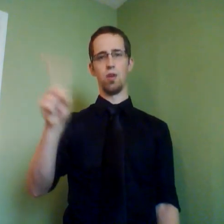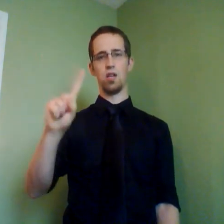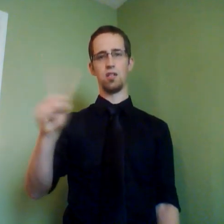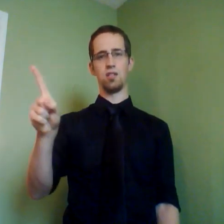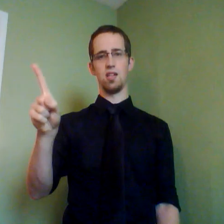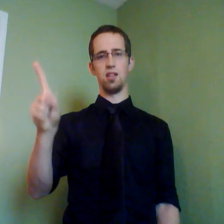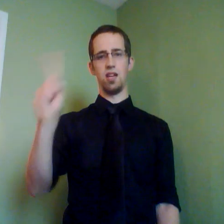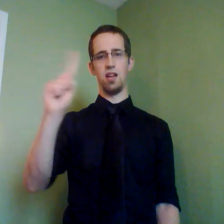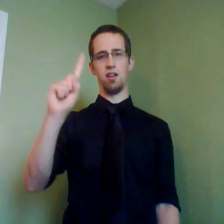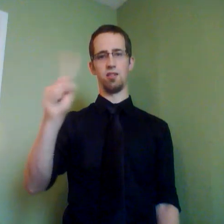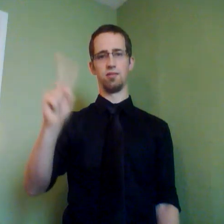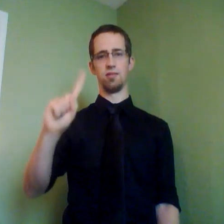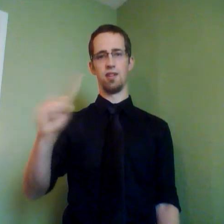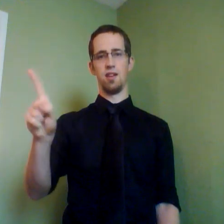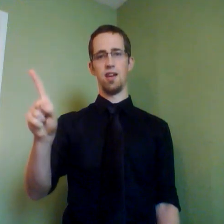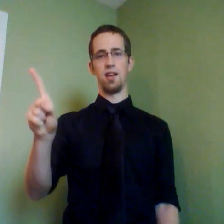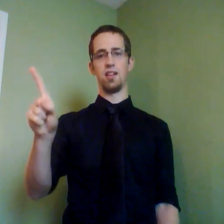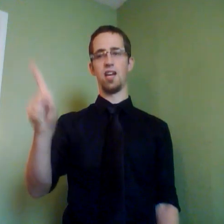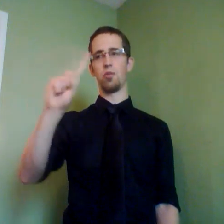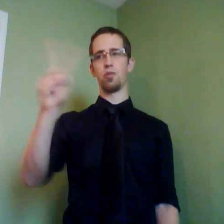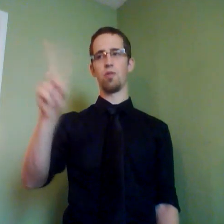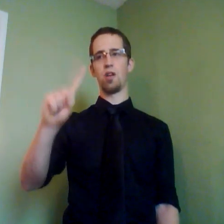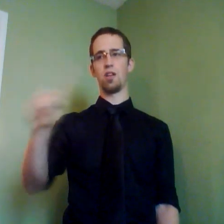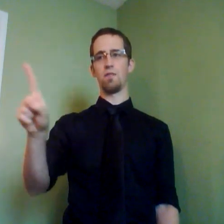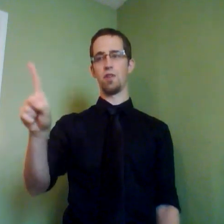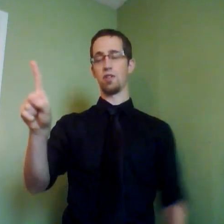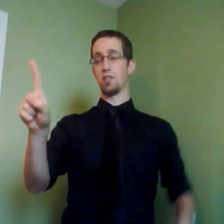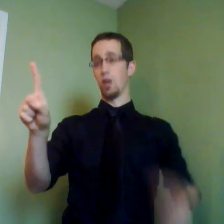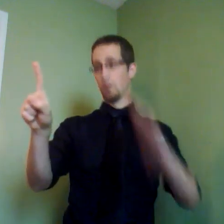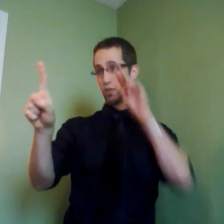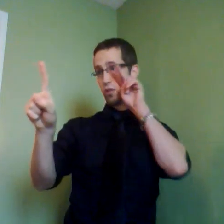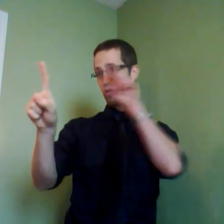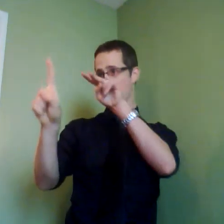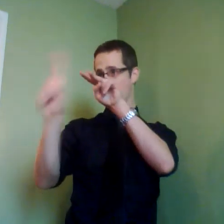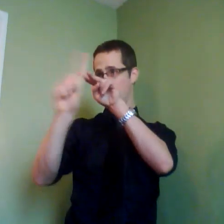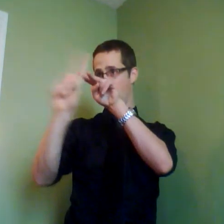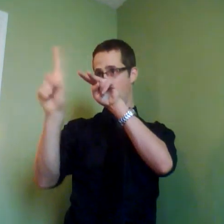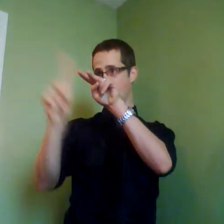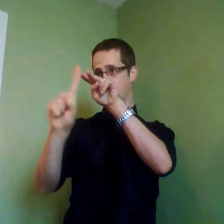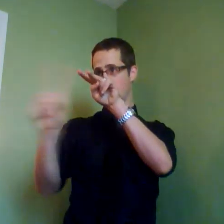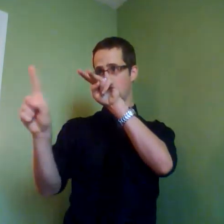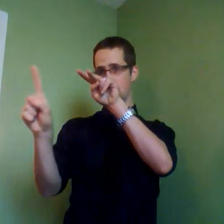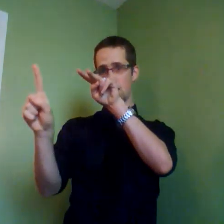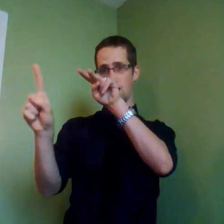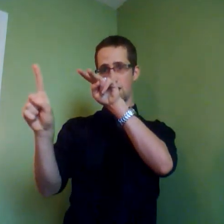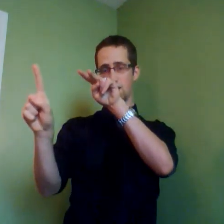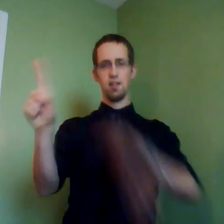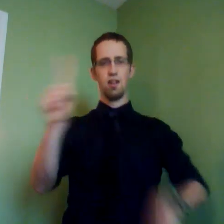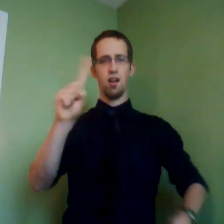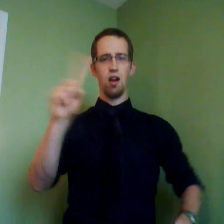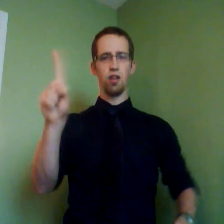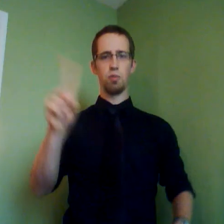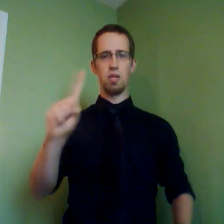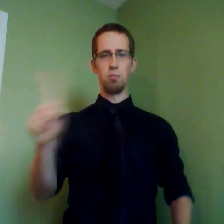draw a Z in the air. And again, you were drawing it for yourself. So you looking at it see a Z. Other